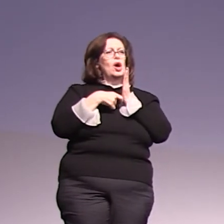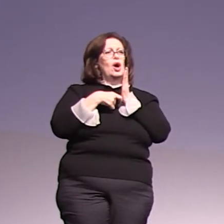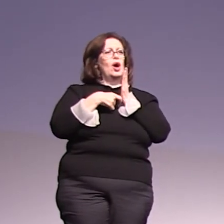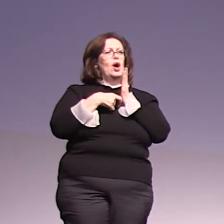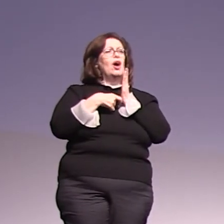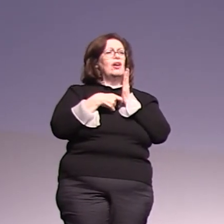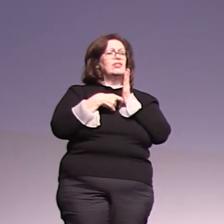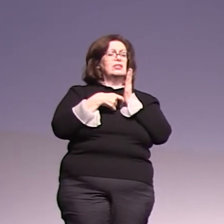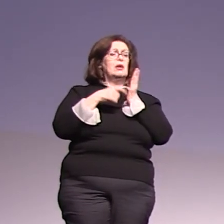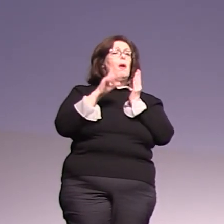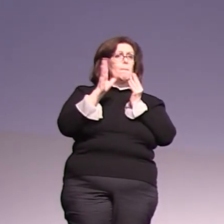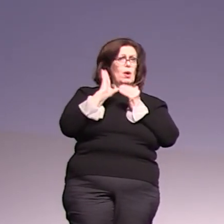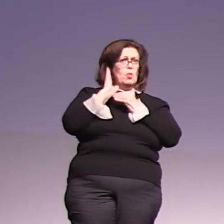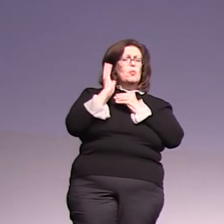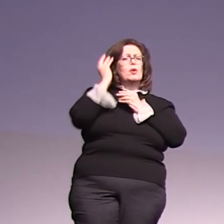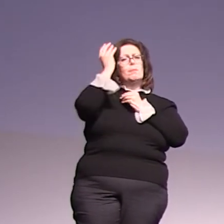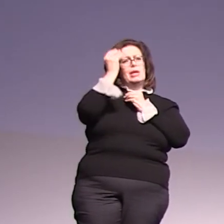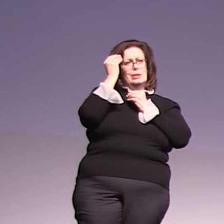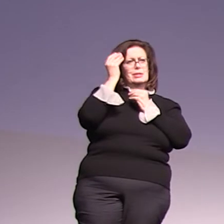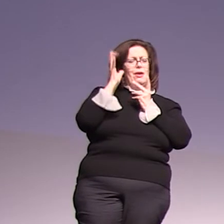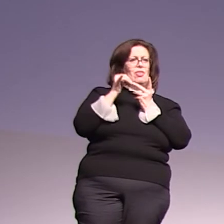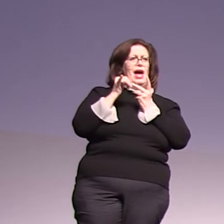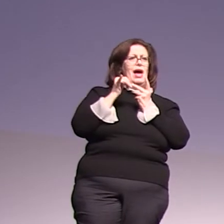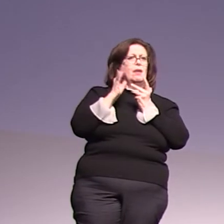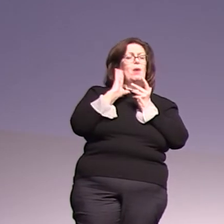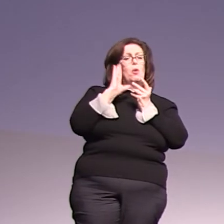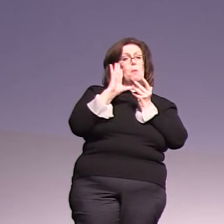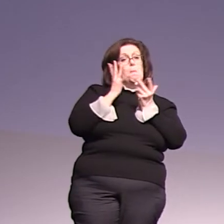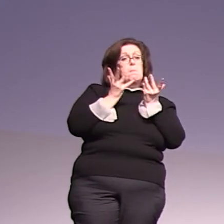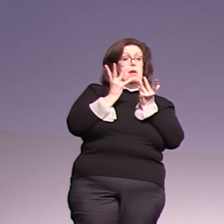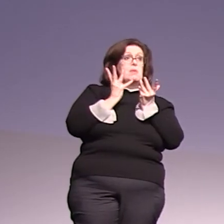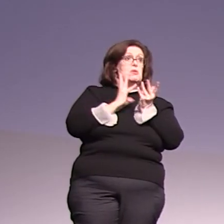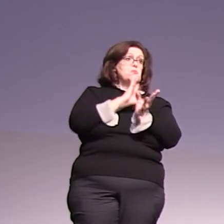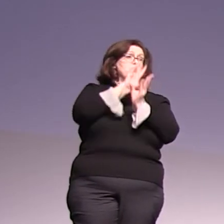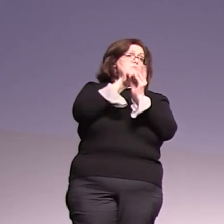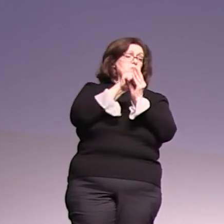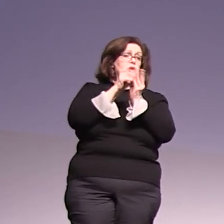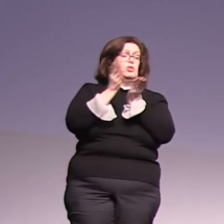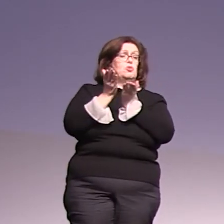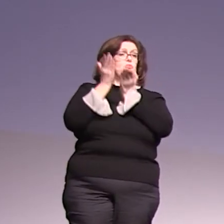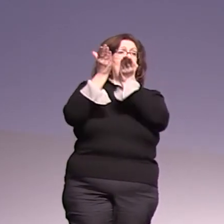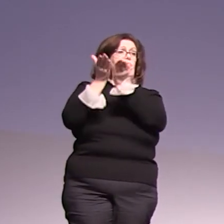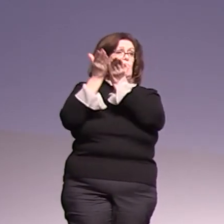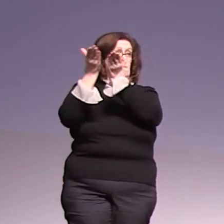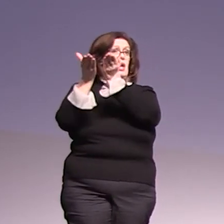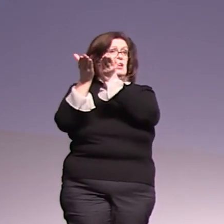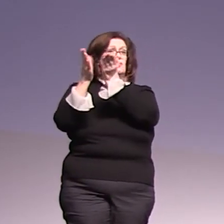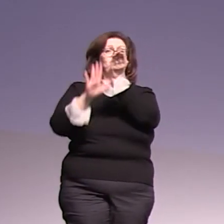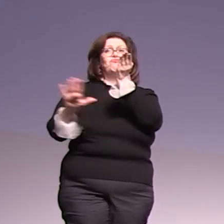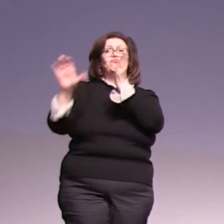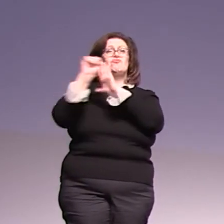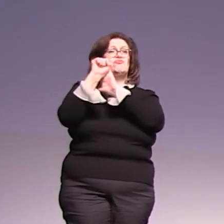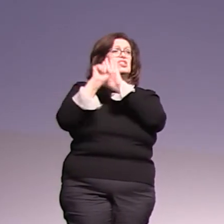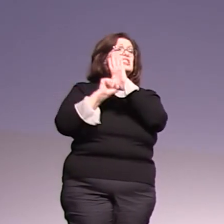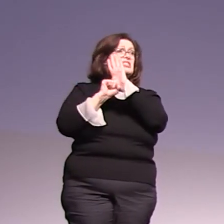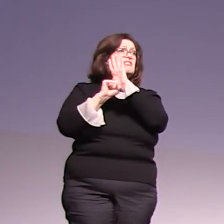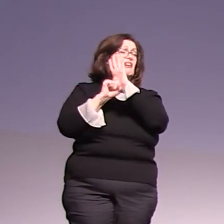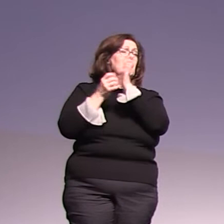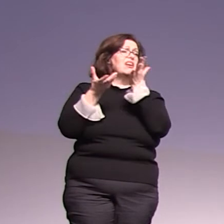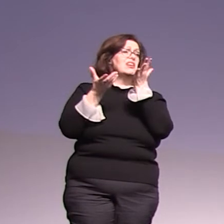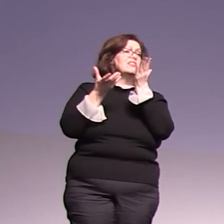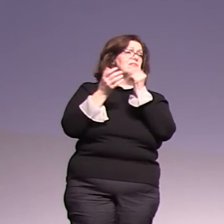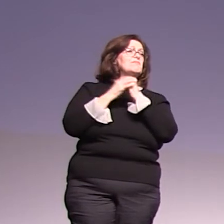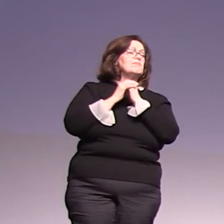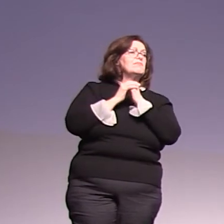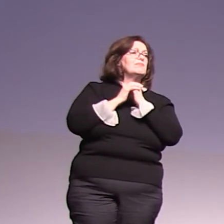be considered. If that's something that goes into the recommendations, we would then cost that out for the entire state, and that would go into that base that I was talking